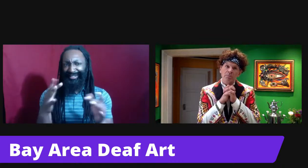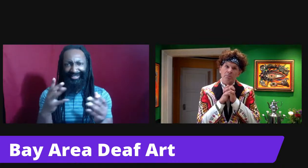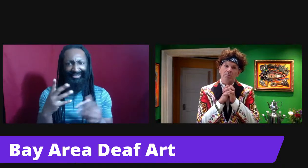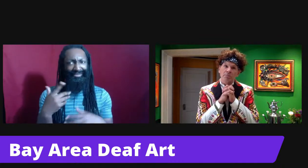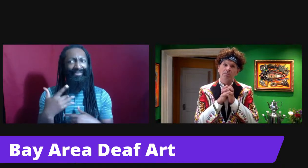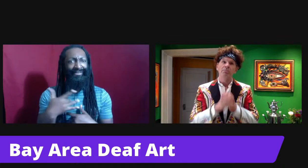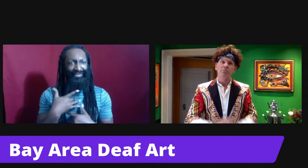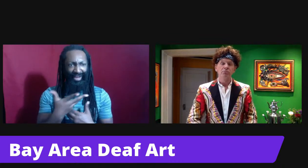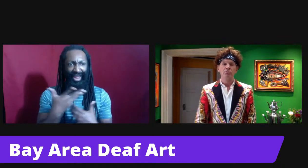color.